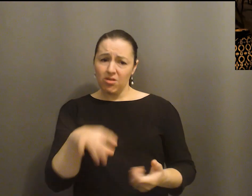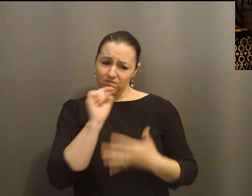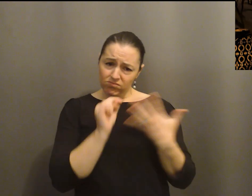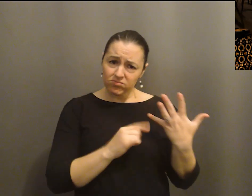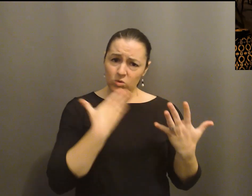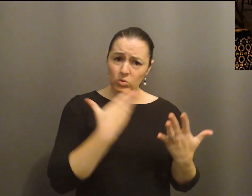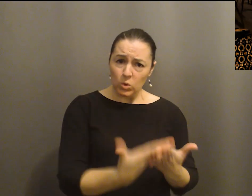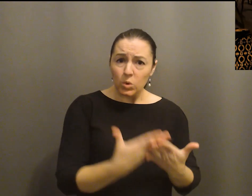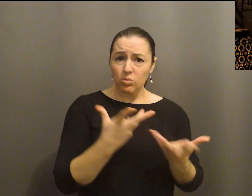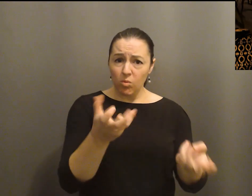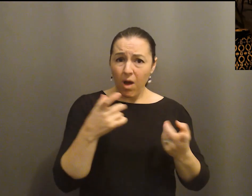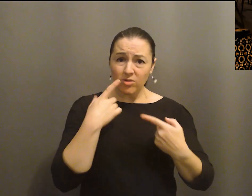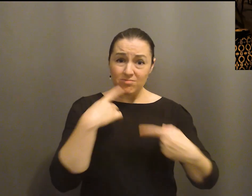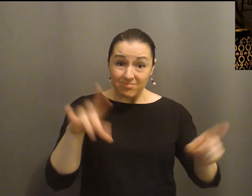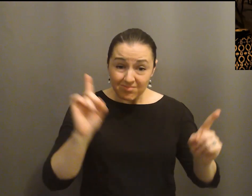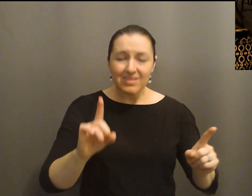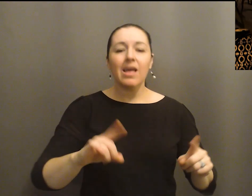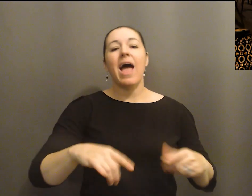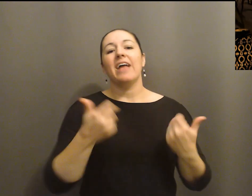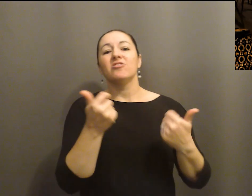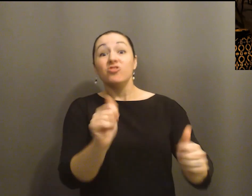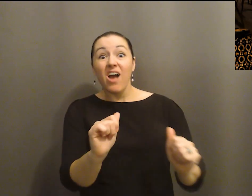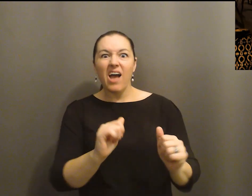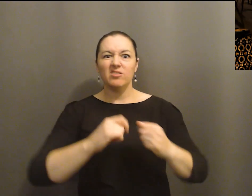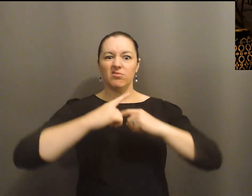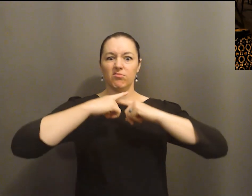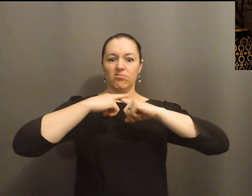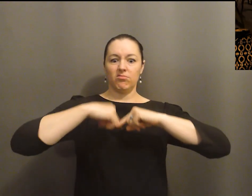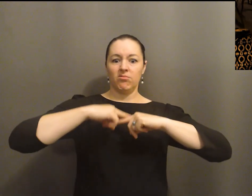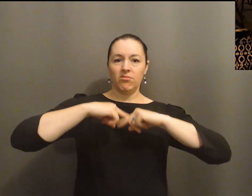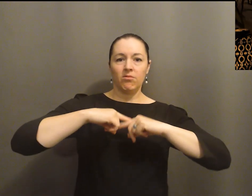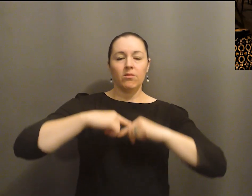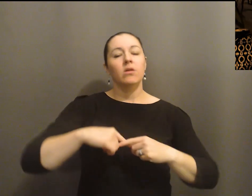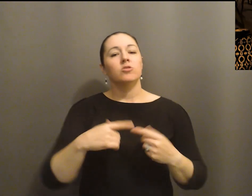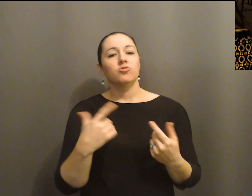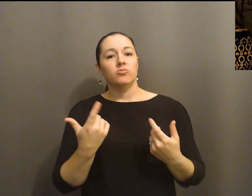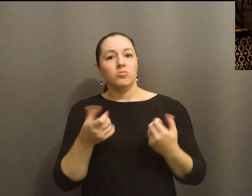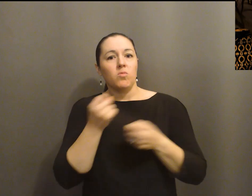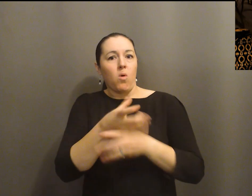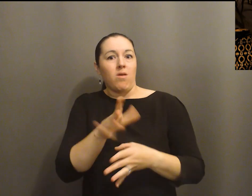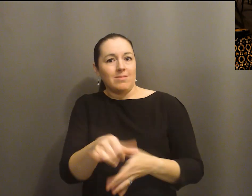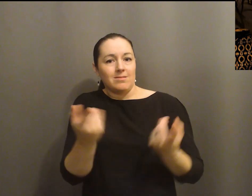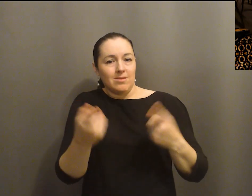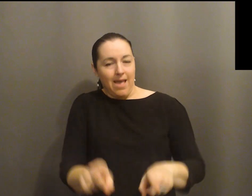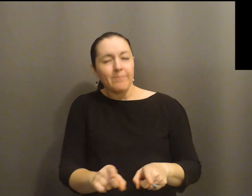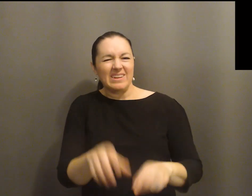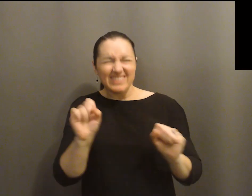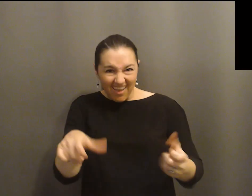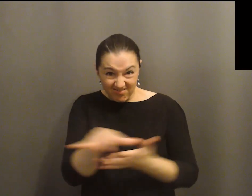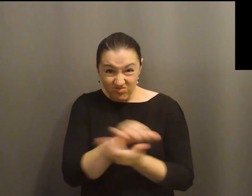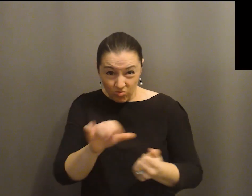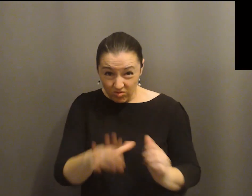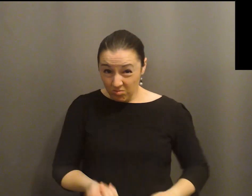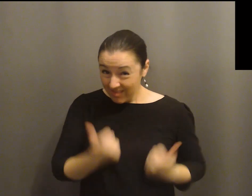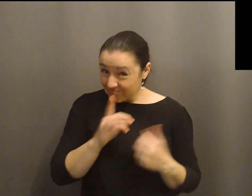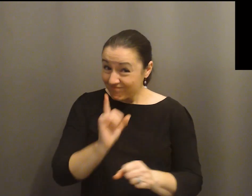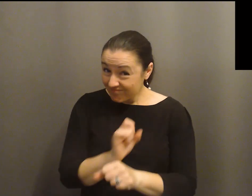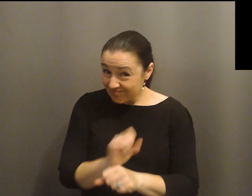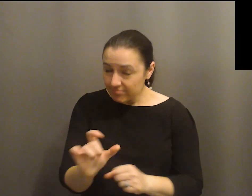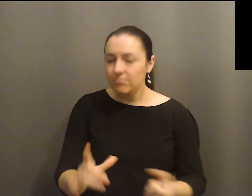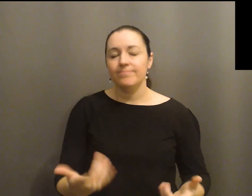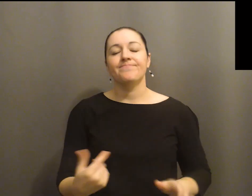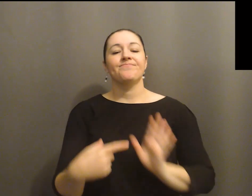We want to accomplish And become self-reliant To make that happen Can destroy our lives Let me show you how Take our kids for example